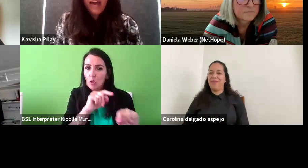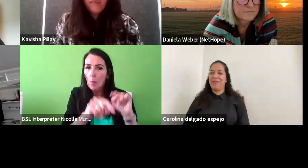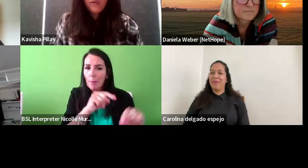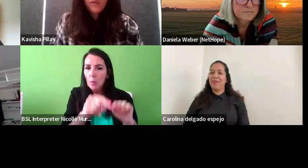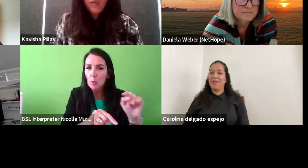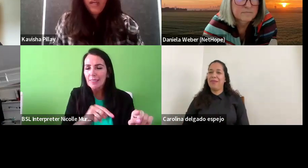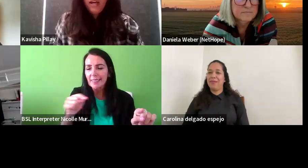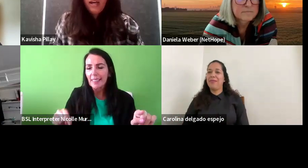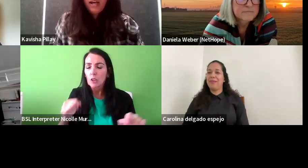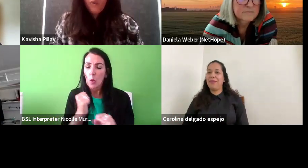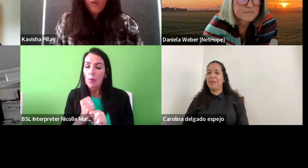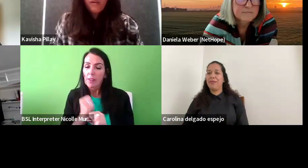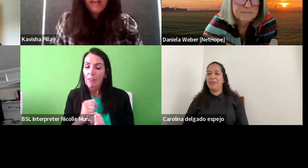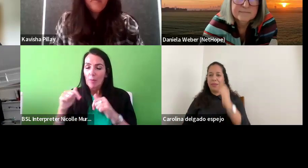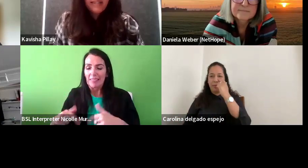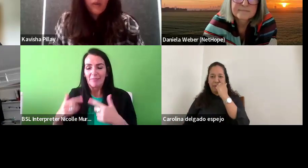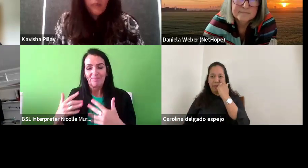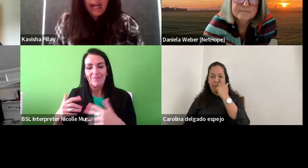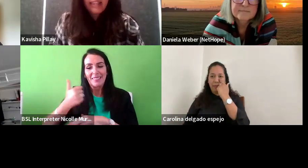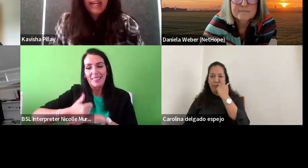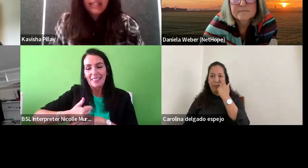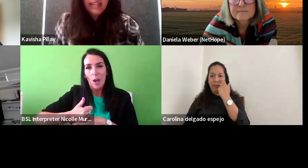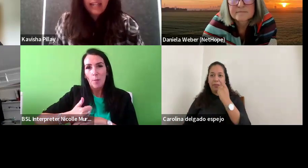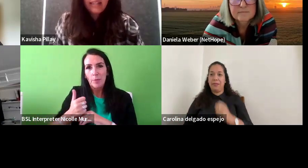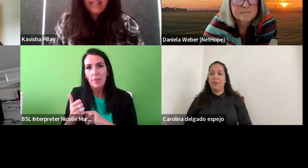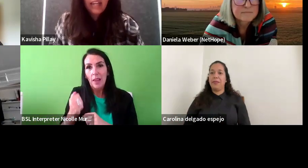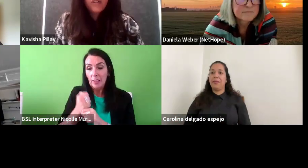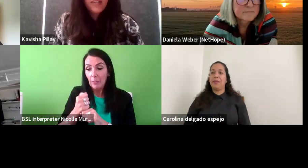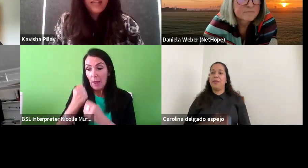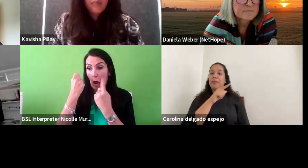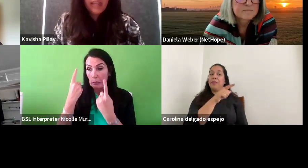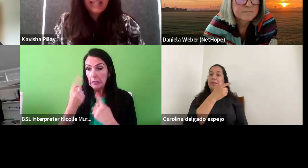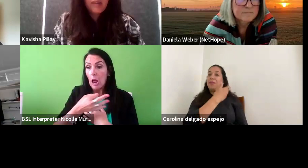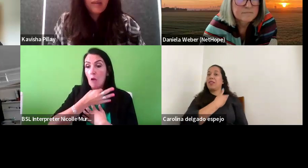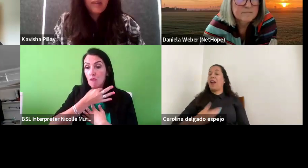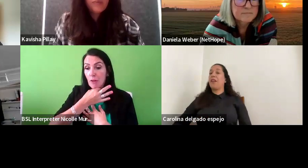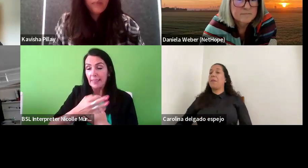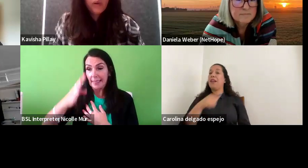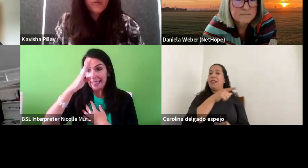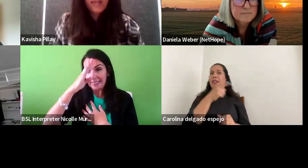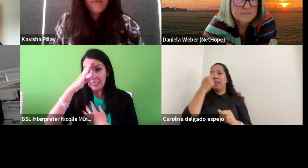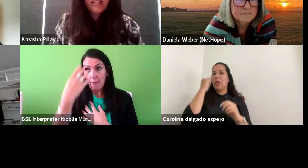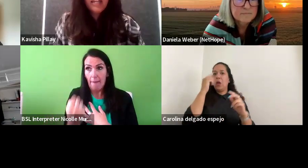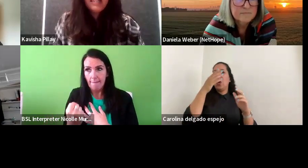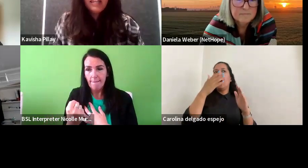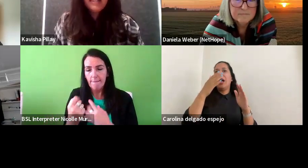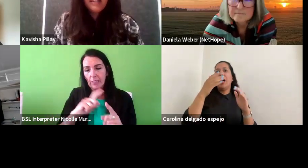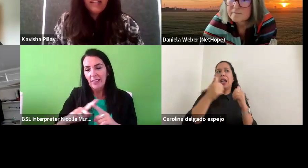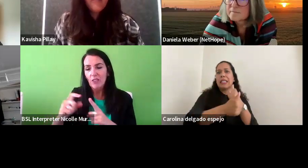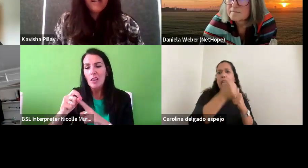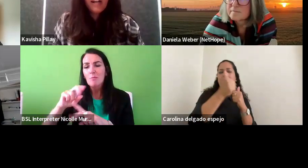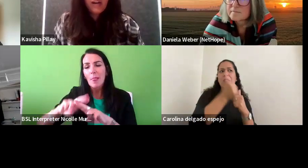governments have sort of or governments are complying, they're understanding the dangers that these big tech platforms pose, and that there